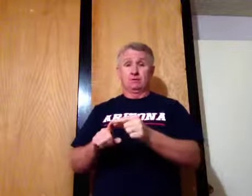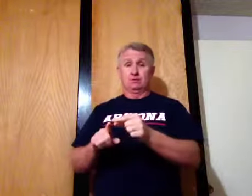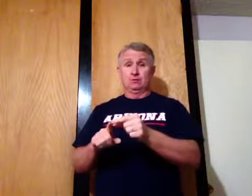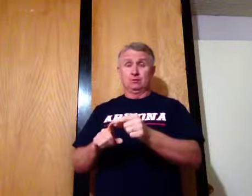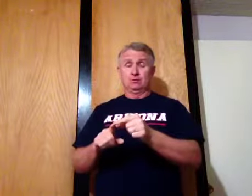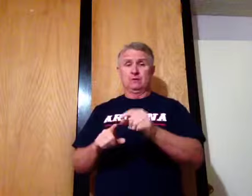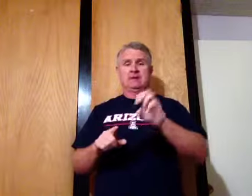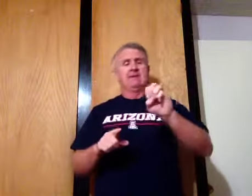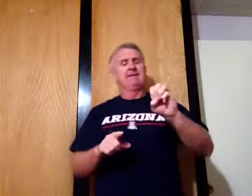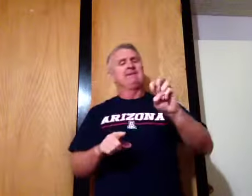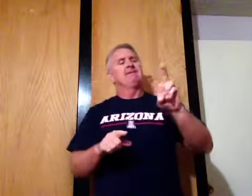evaporation.